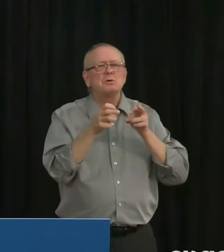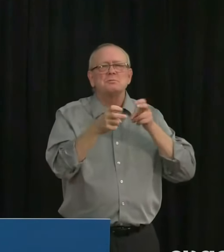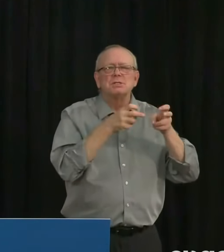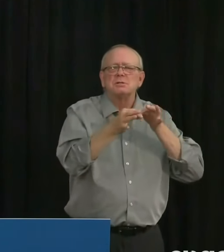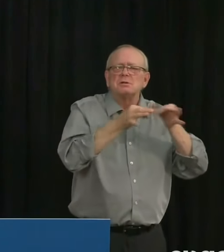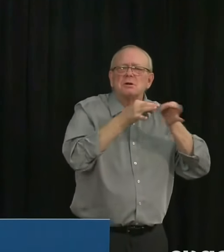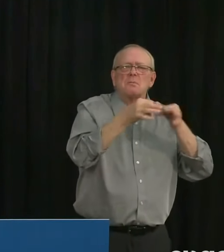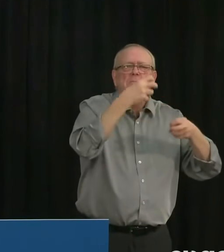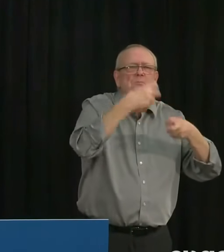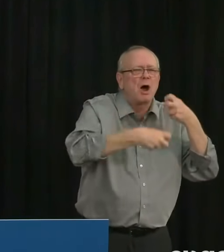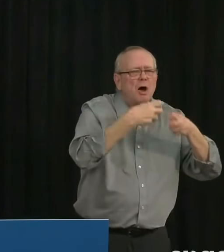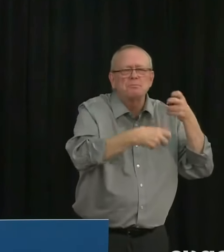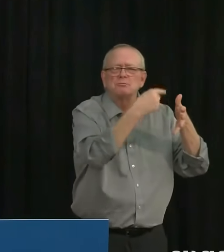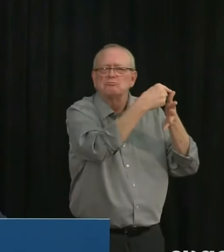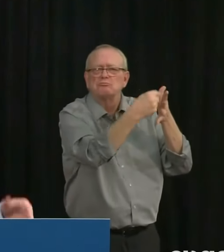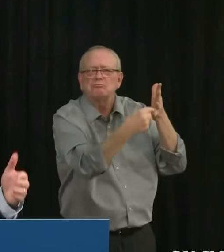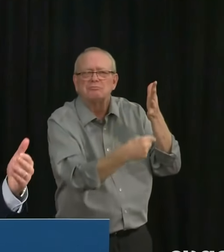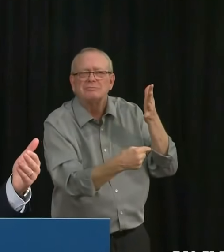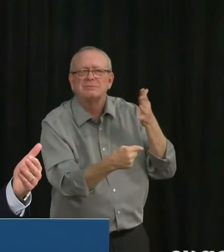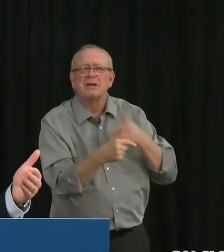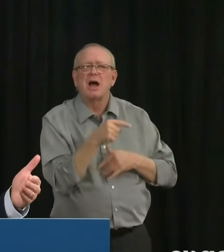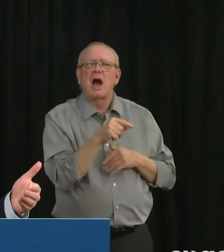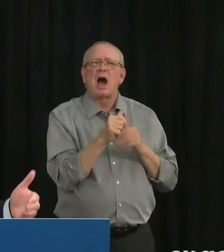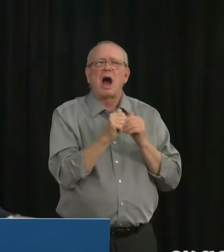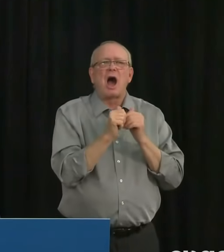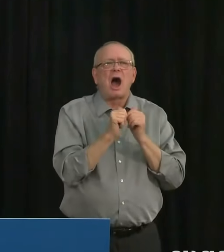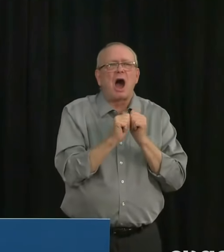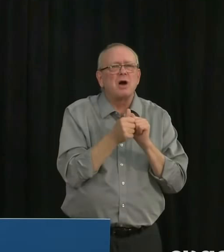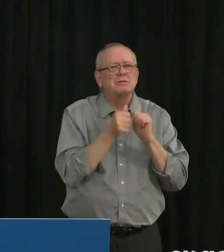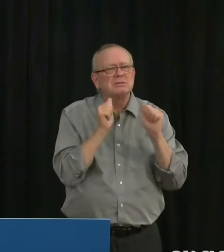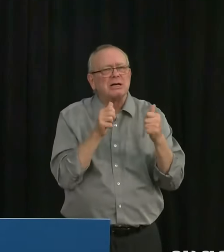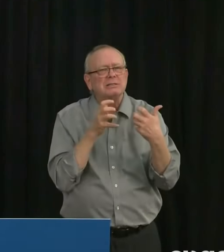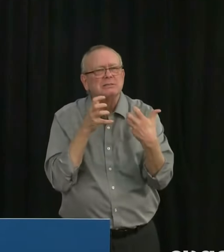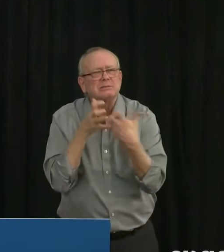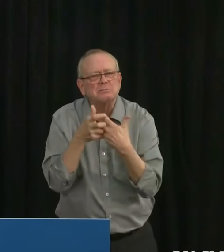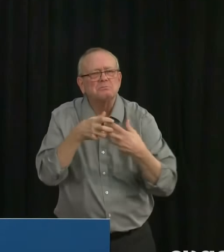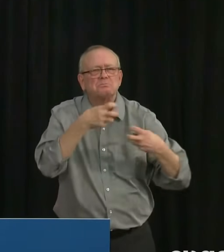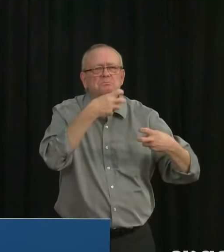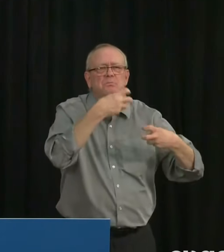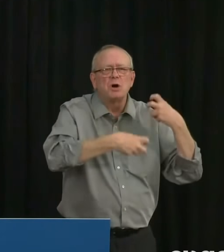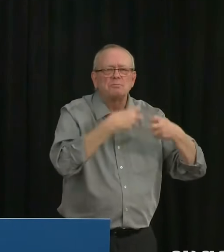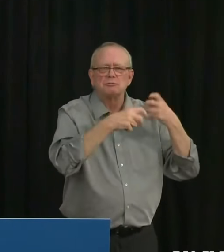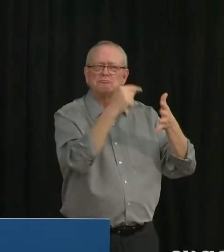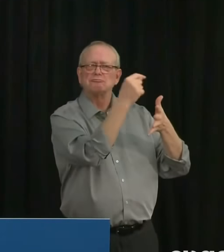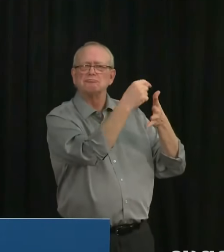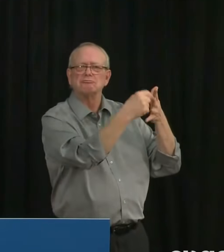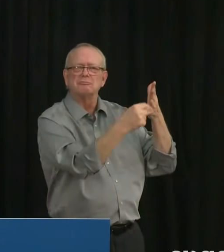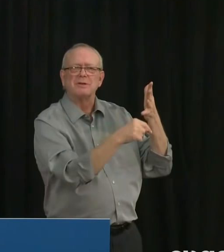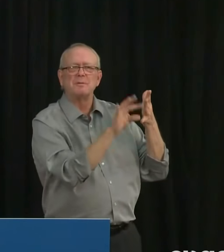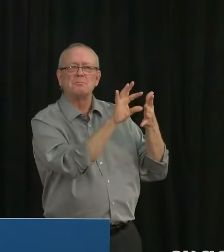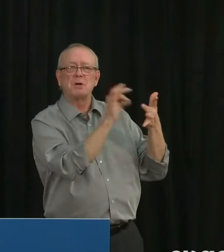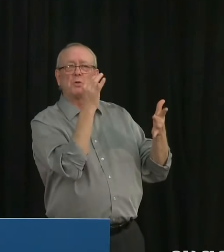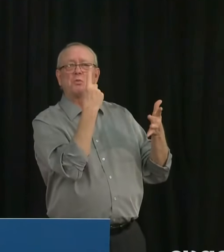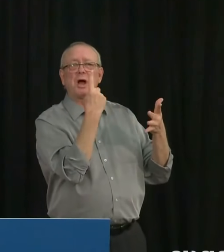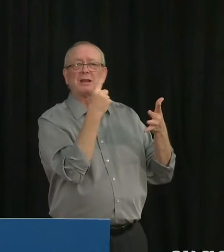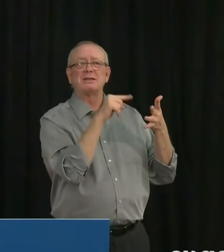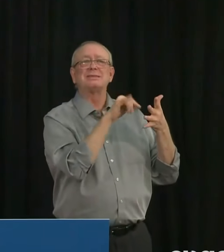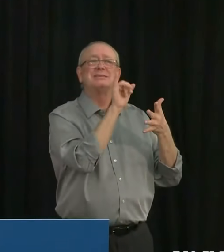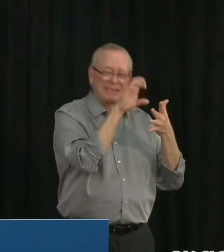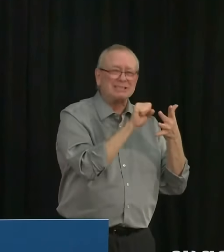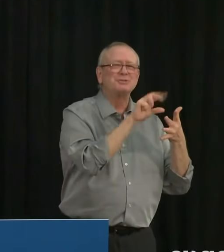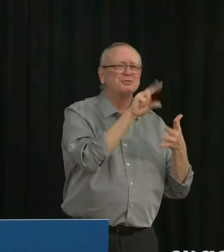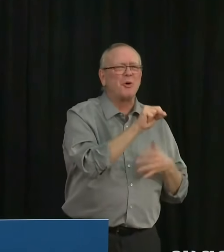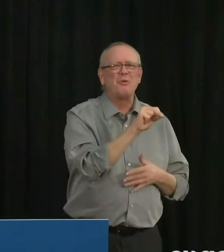of options. And so obviously when there's a range of options, we pick one of them. We can't say yes or no. So that's the problem with the question that